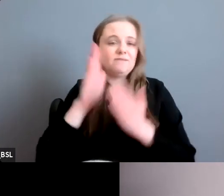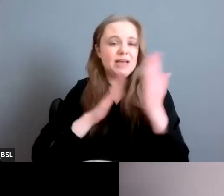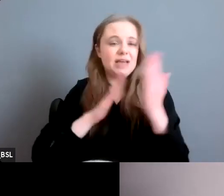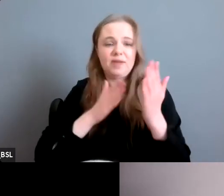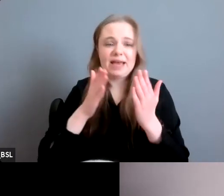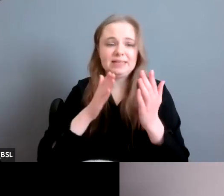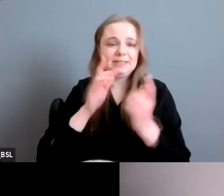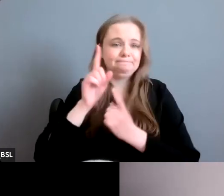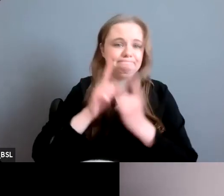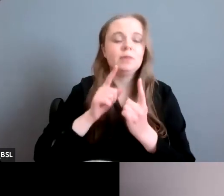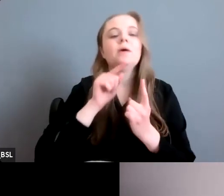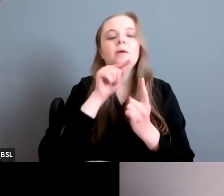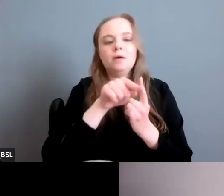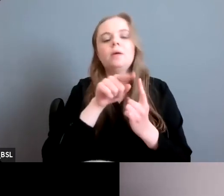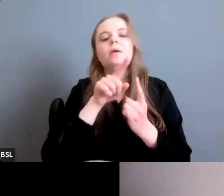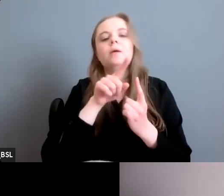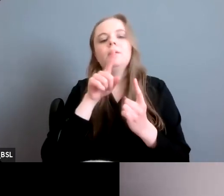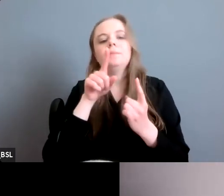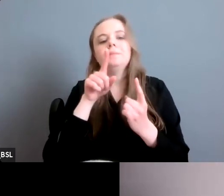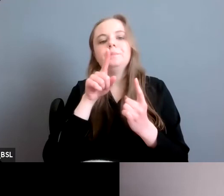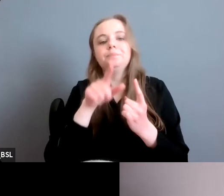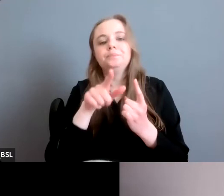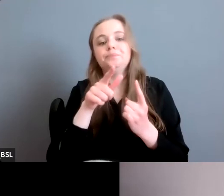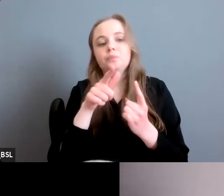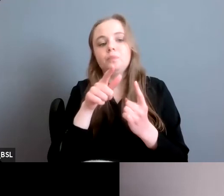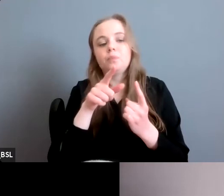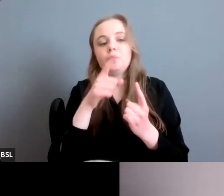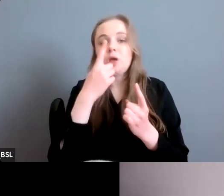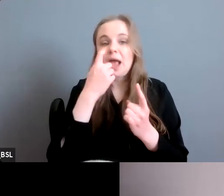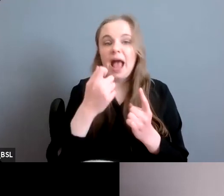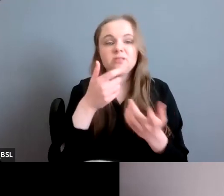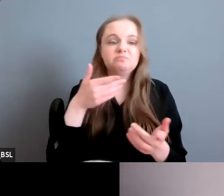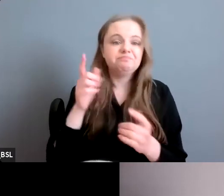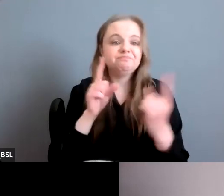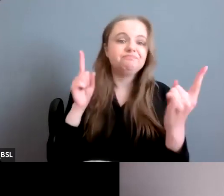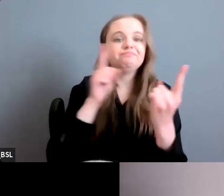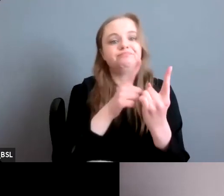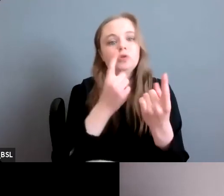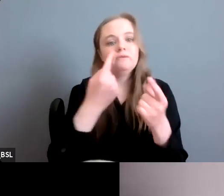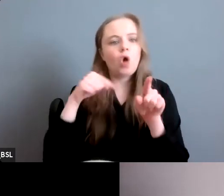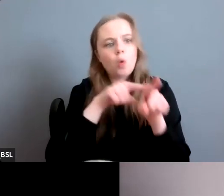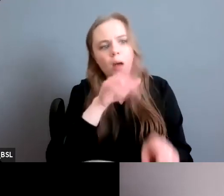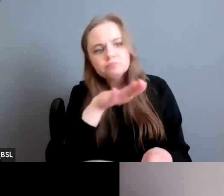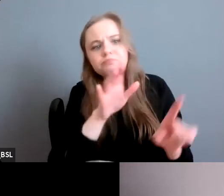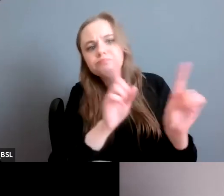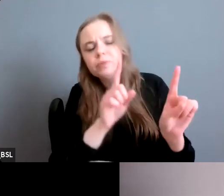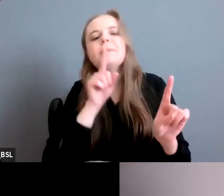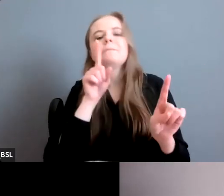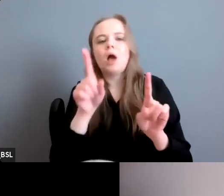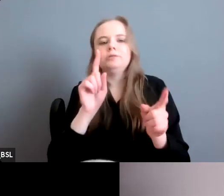least you can physically go up and consult, ask, follow up. But when working in a remote environment, that has become more difficult.